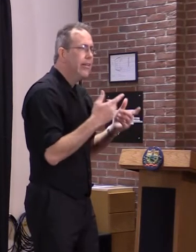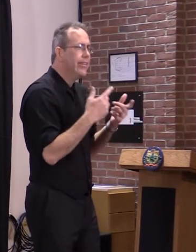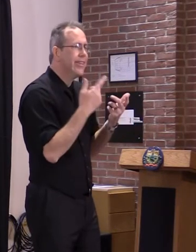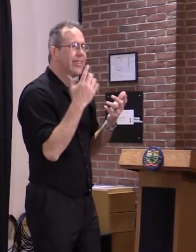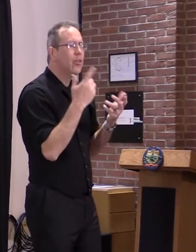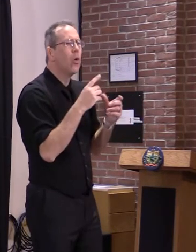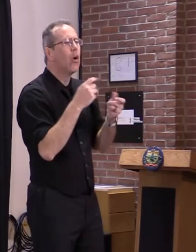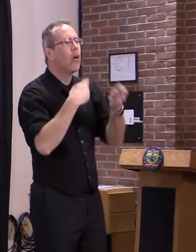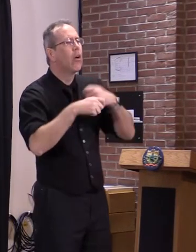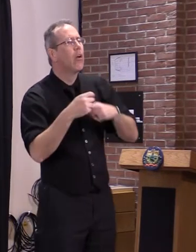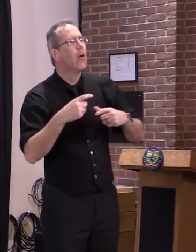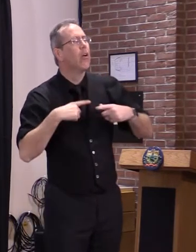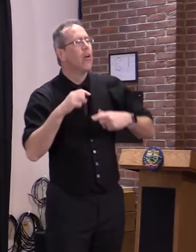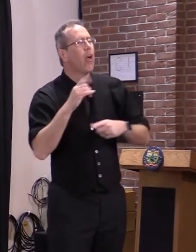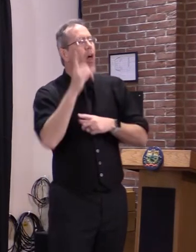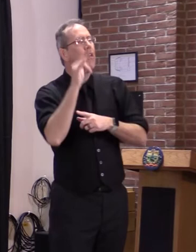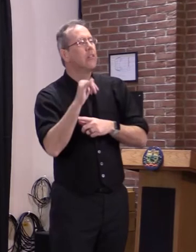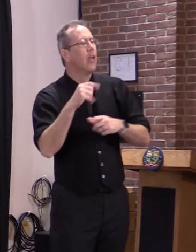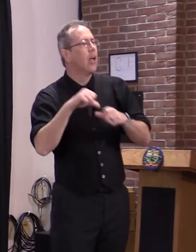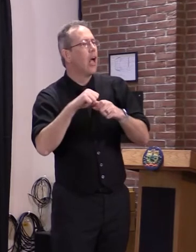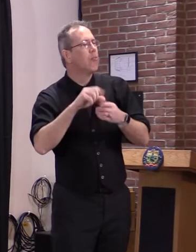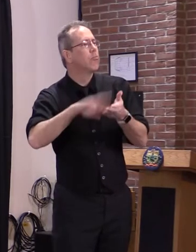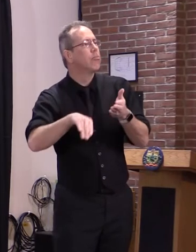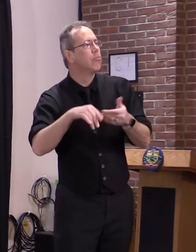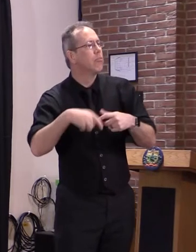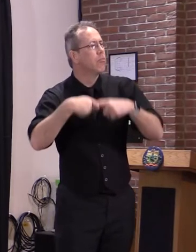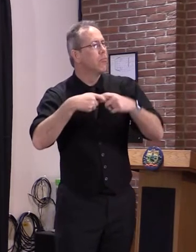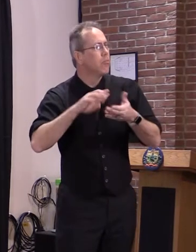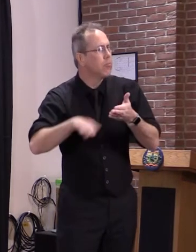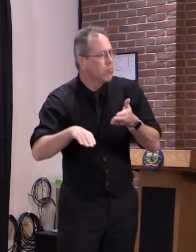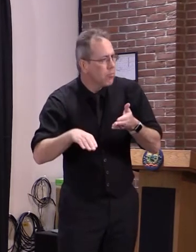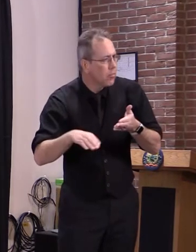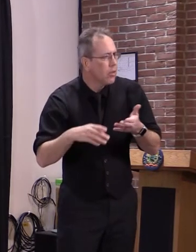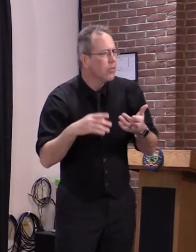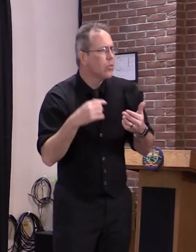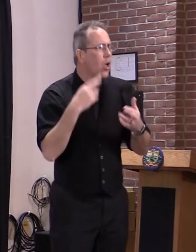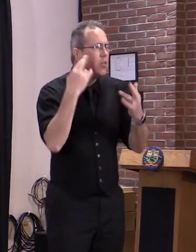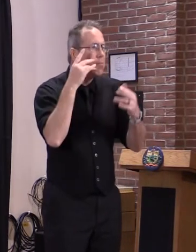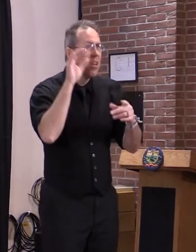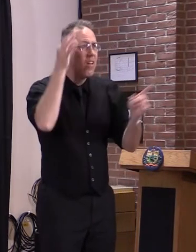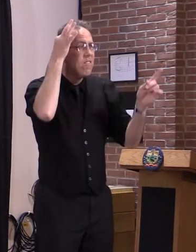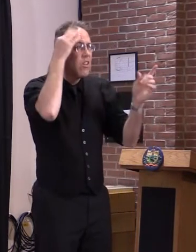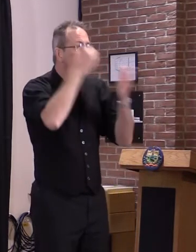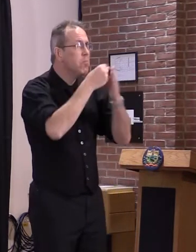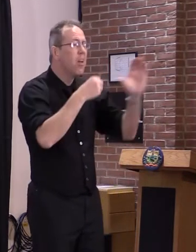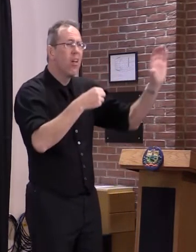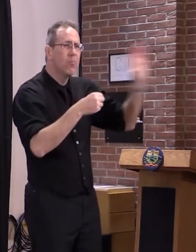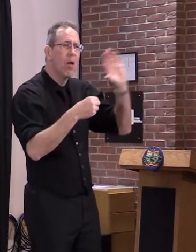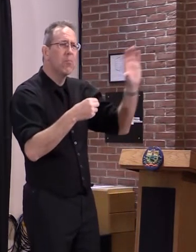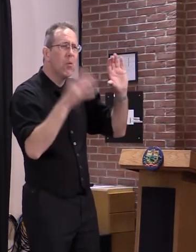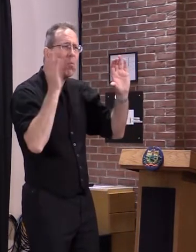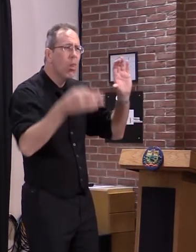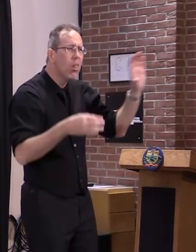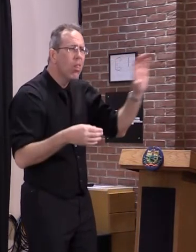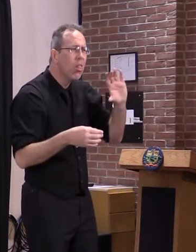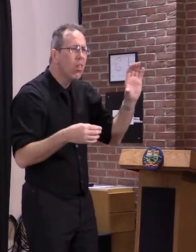that, you know, we're going to be seeing a large windfall of federal funds coming for